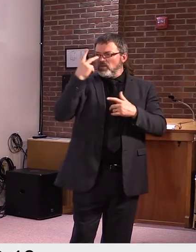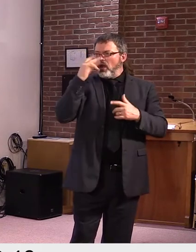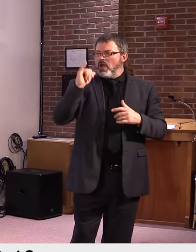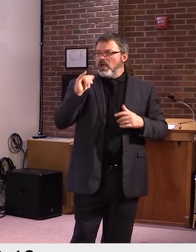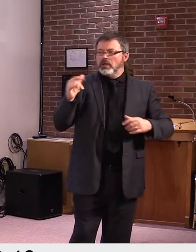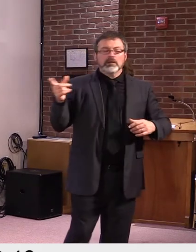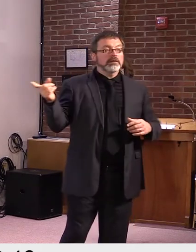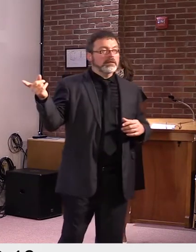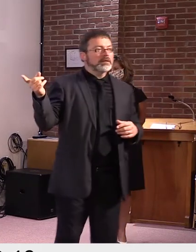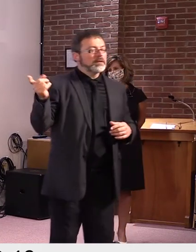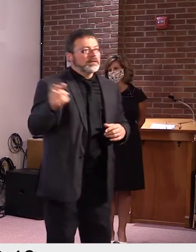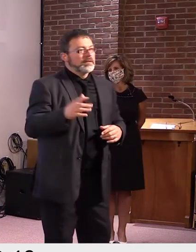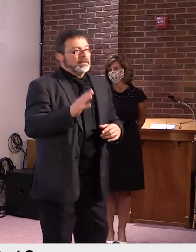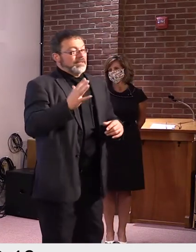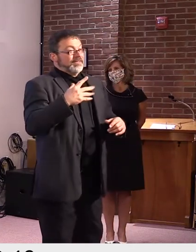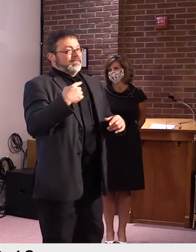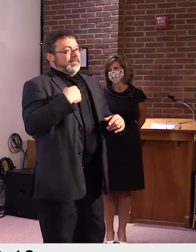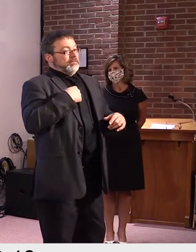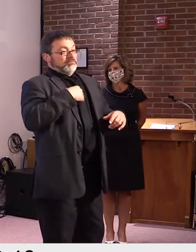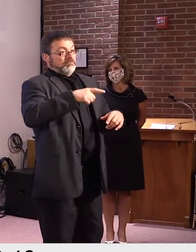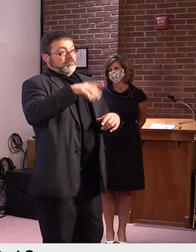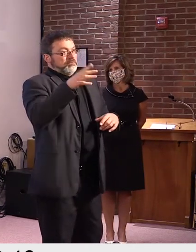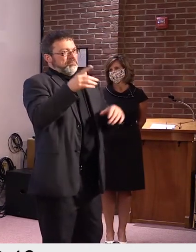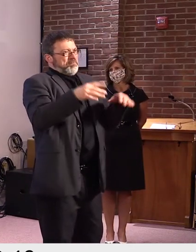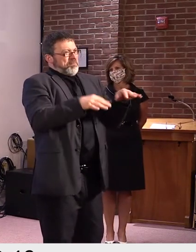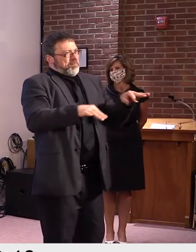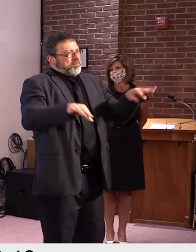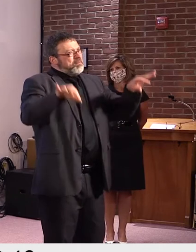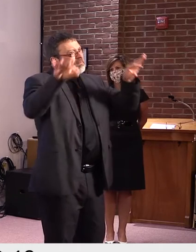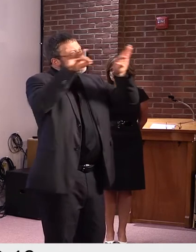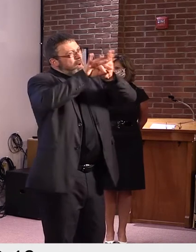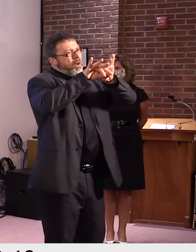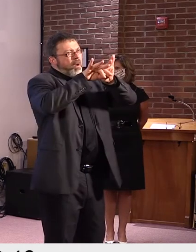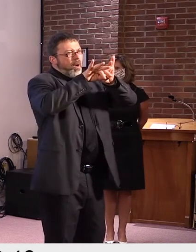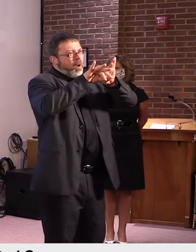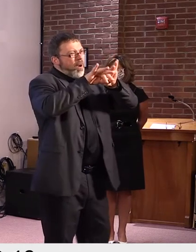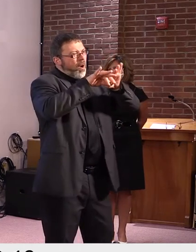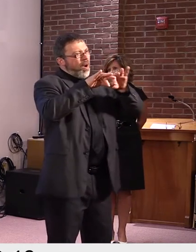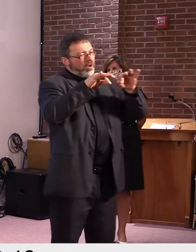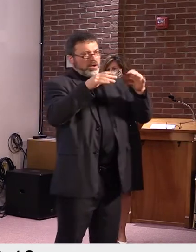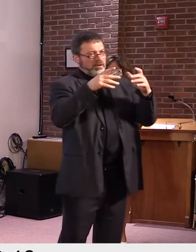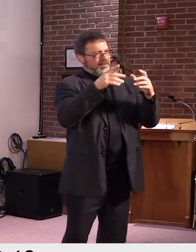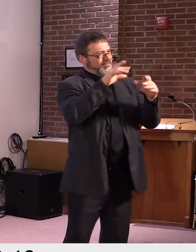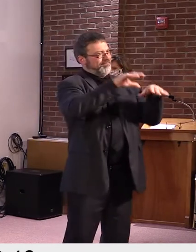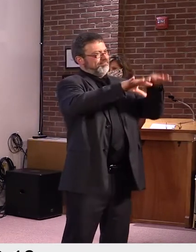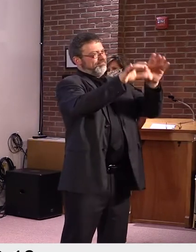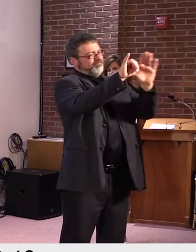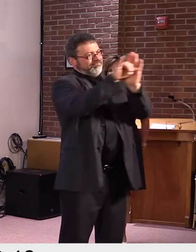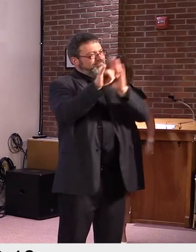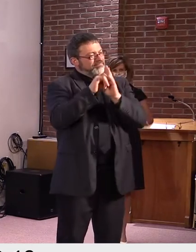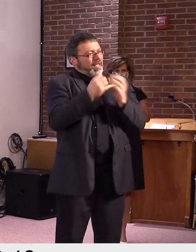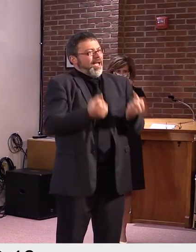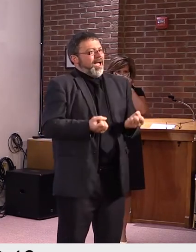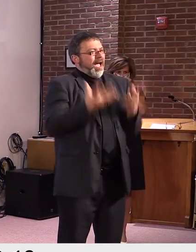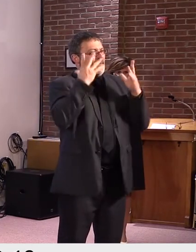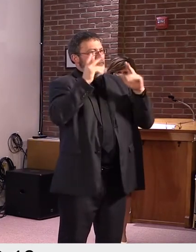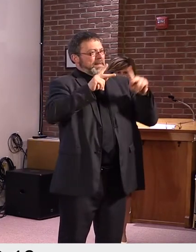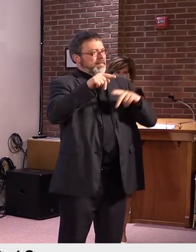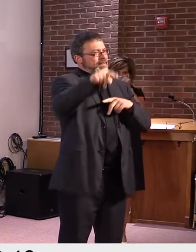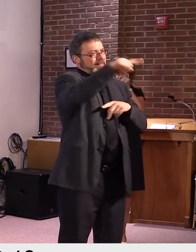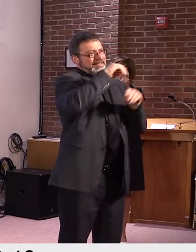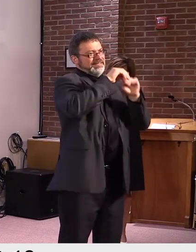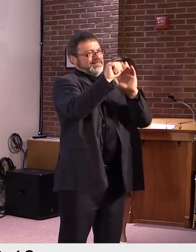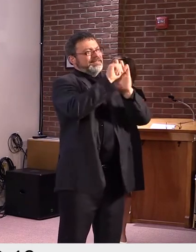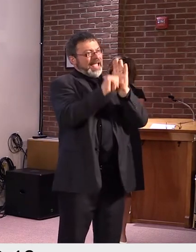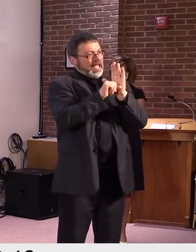If the numbers are not where they are at once the census completes its report and gives it to Congress and also to the president, the next